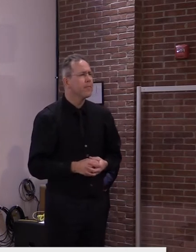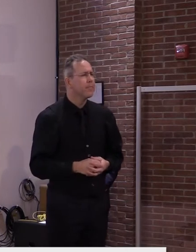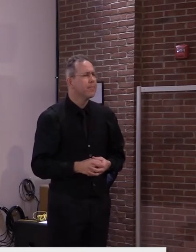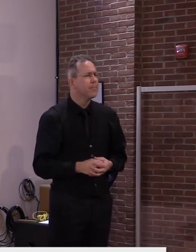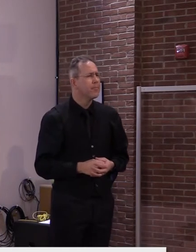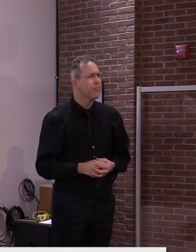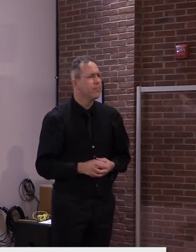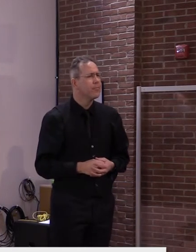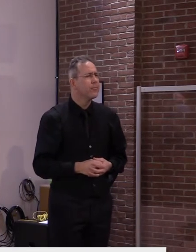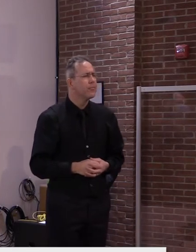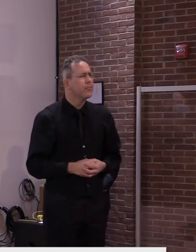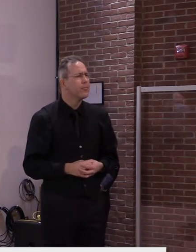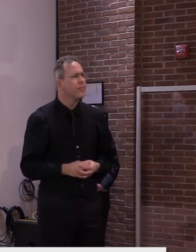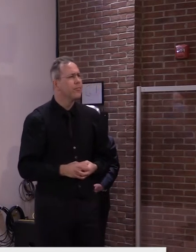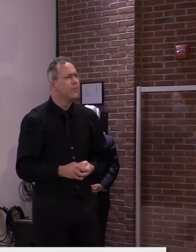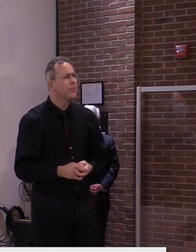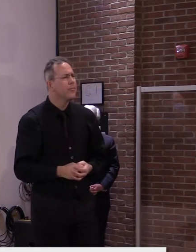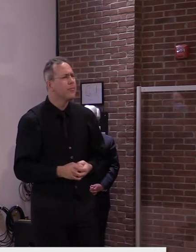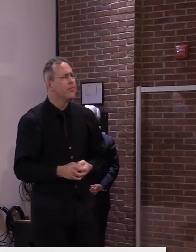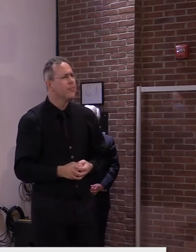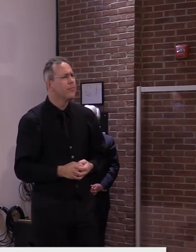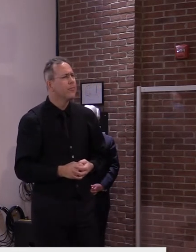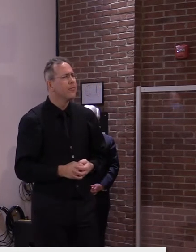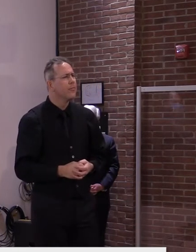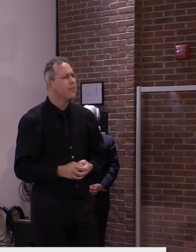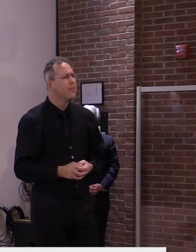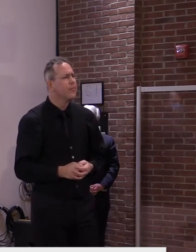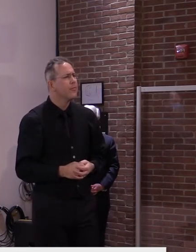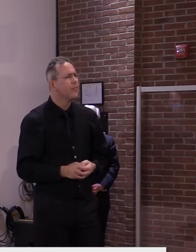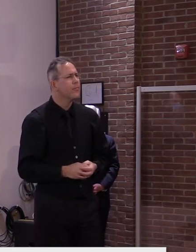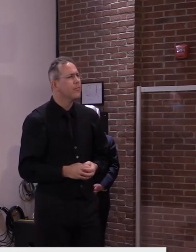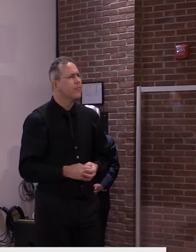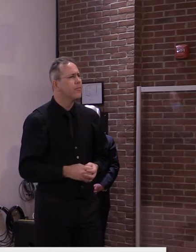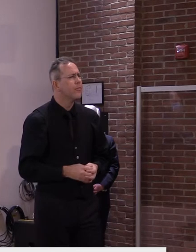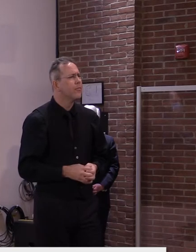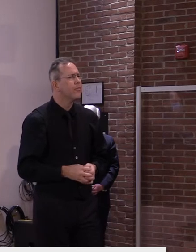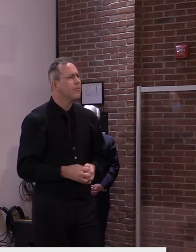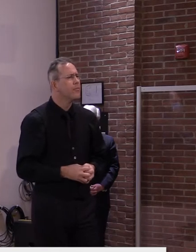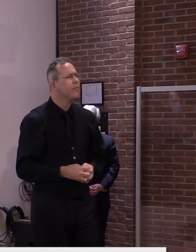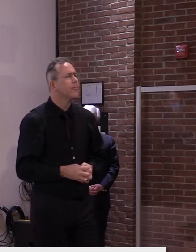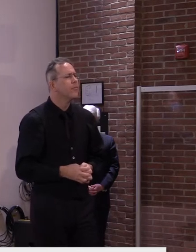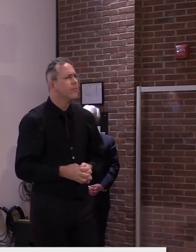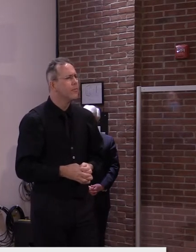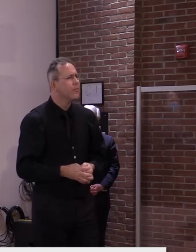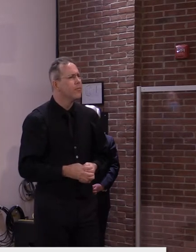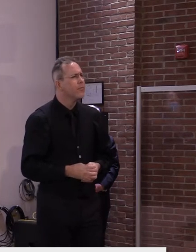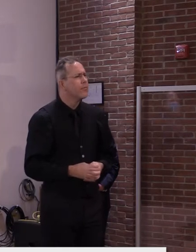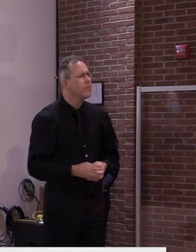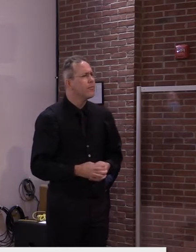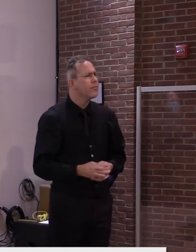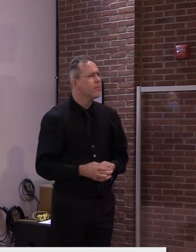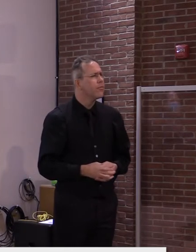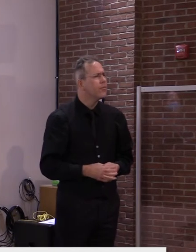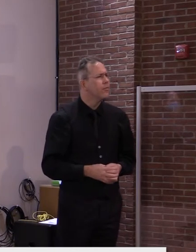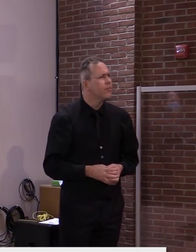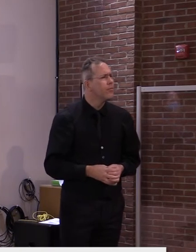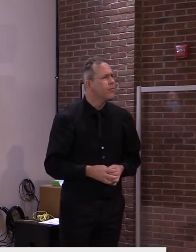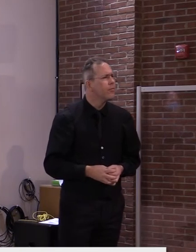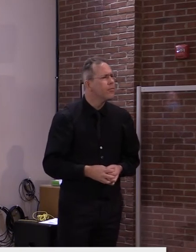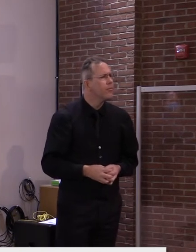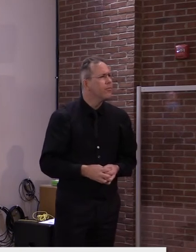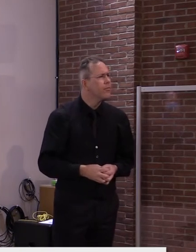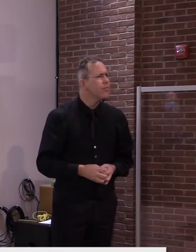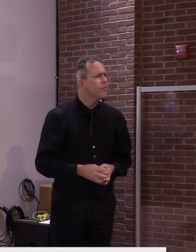She is homebound and wheelchair-bound, and he is her primary caregiver. The home health agency registered this man and his wife to receive a